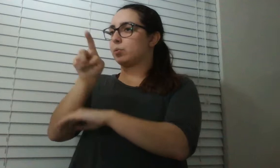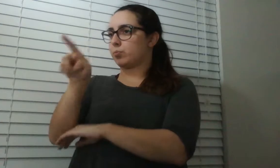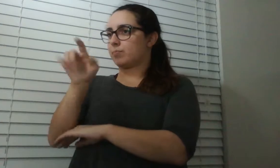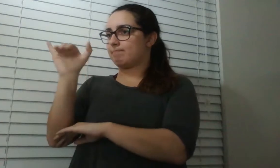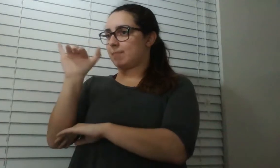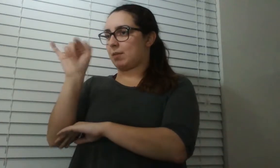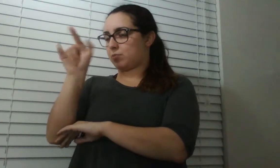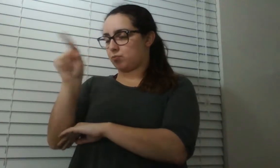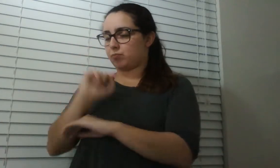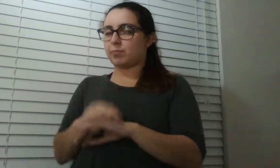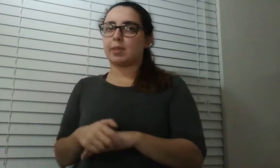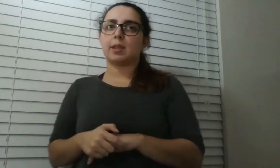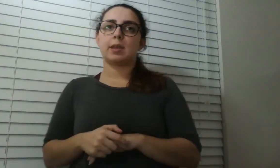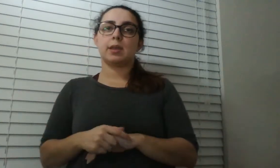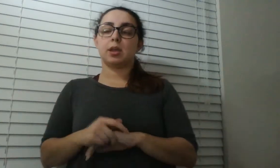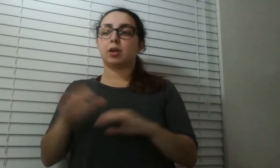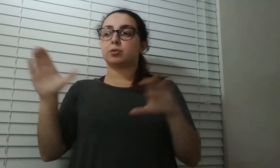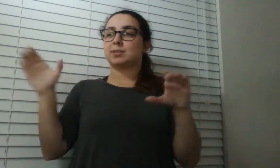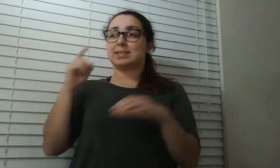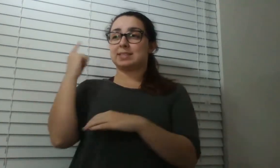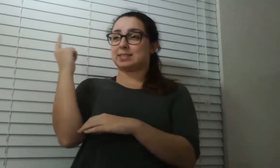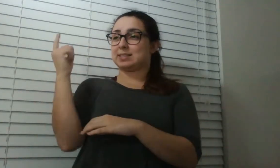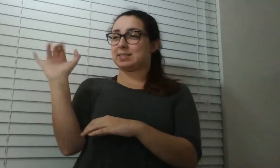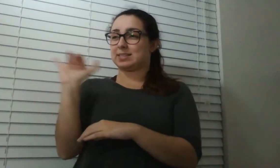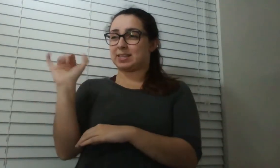Doing the same thing with the same gesture.